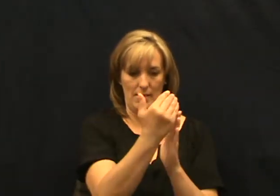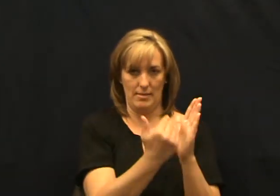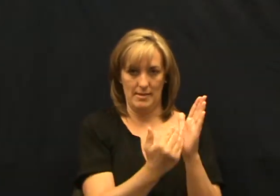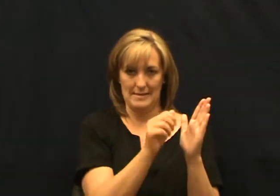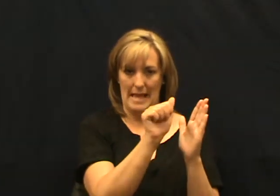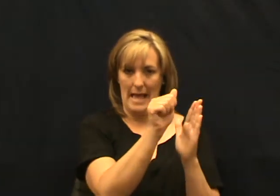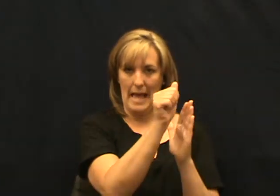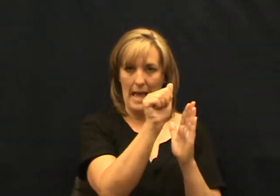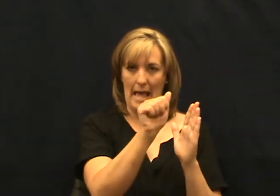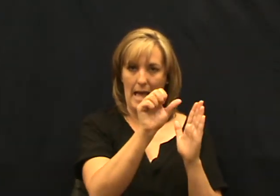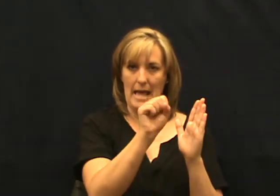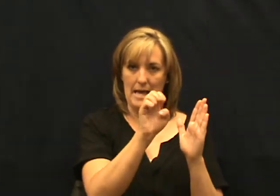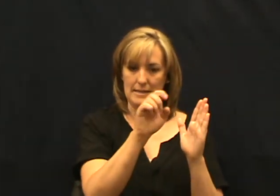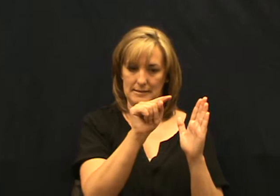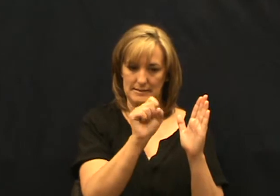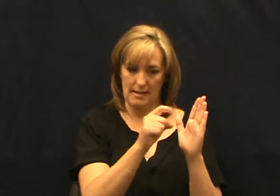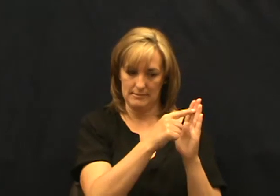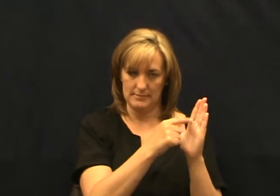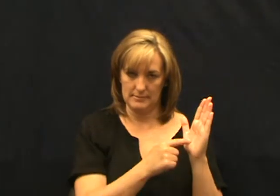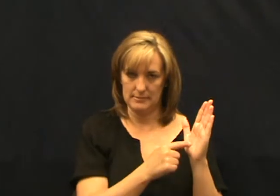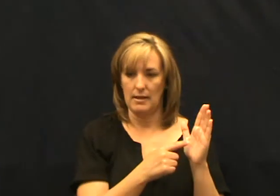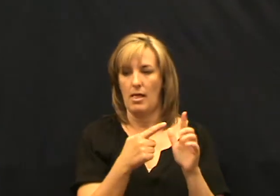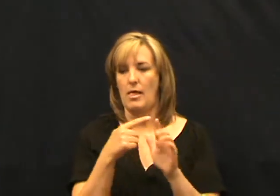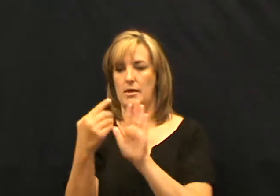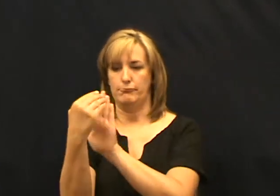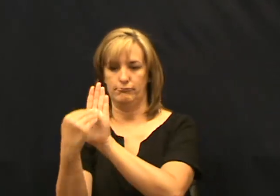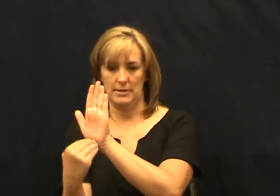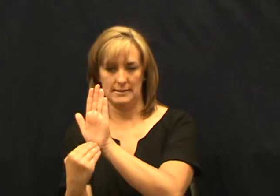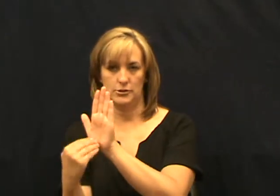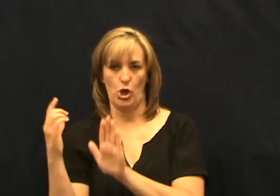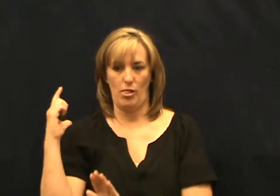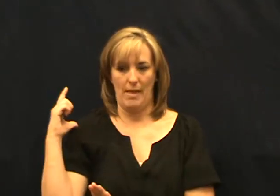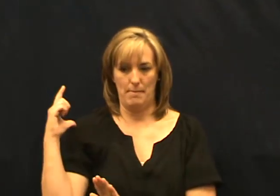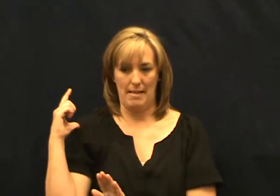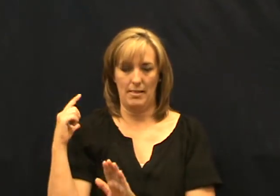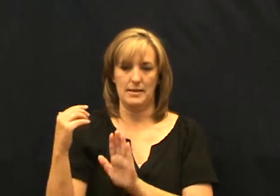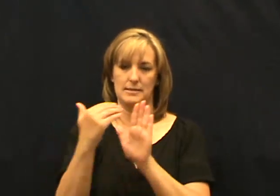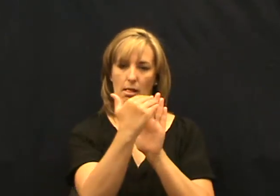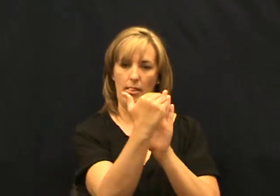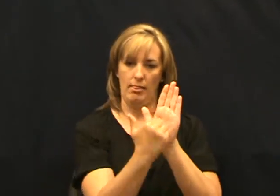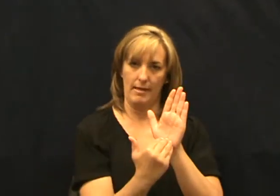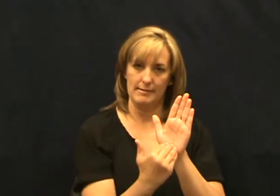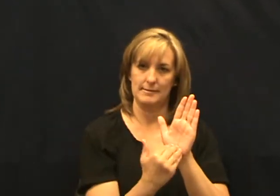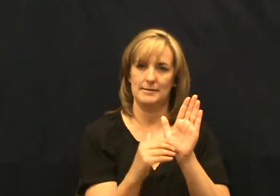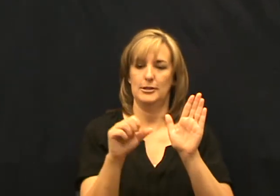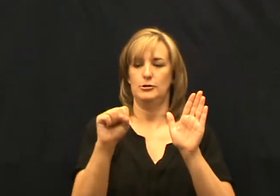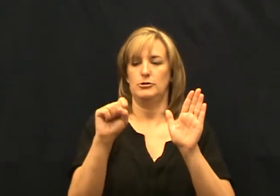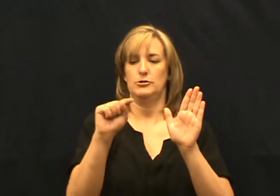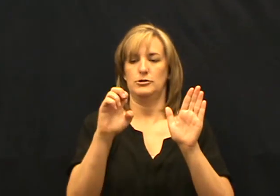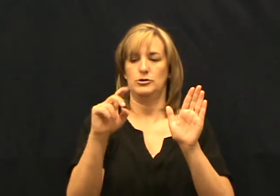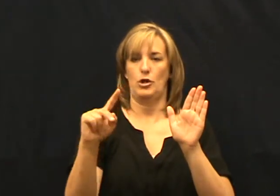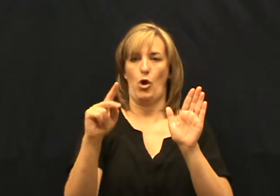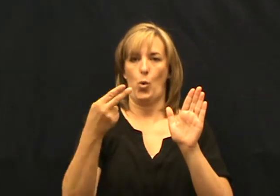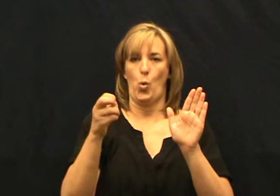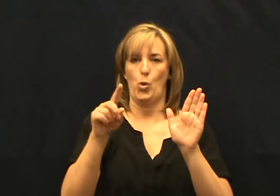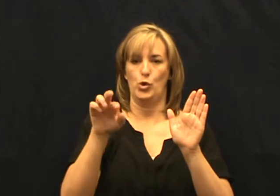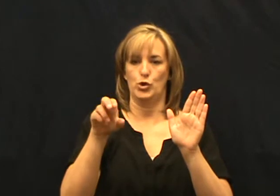our stockholders' equity, then our revenues, and then our expenses in that order. And you can see that in